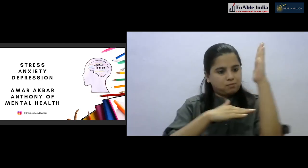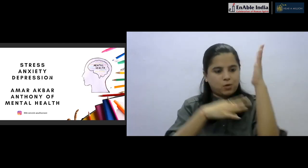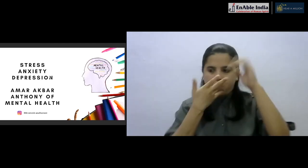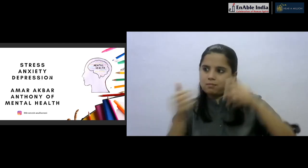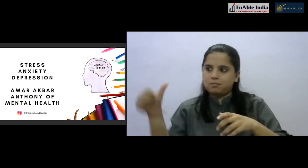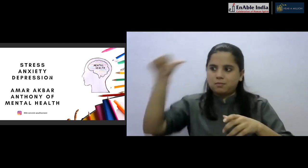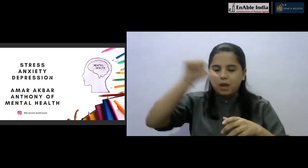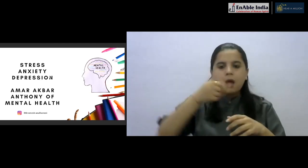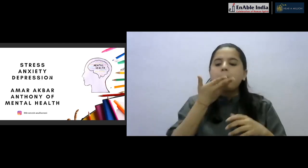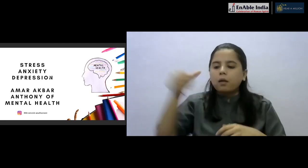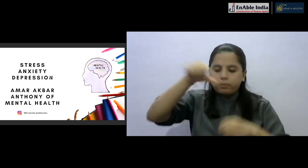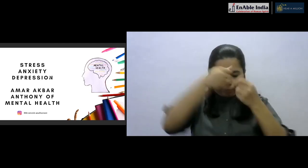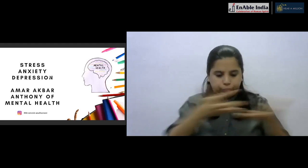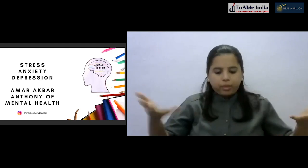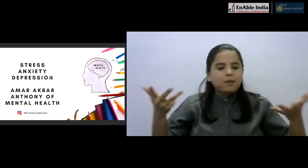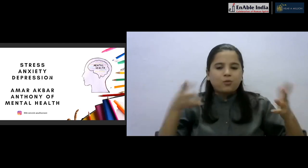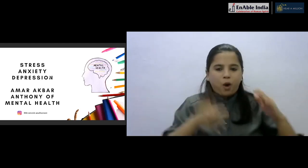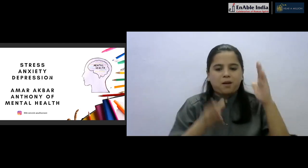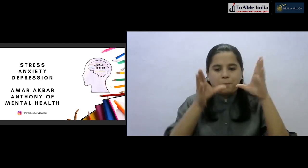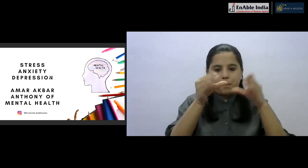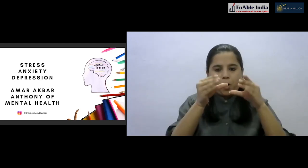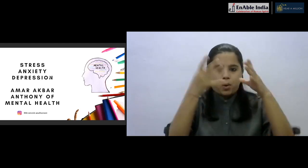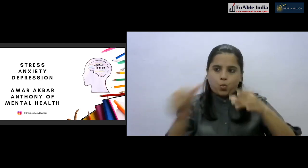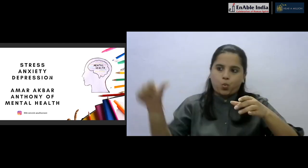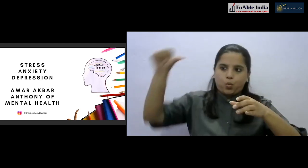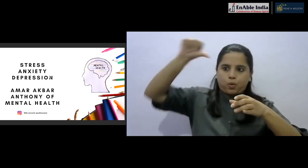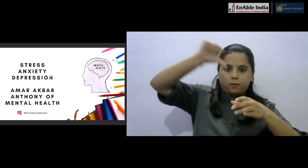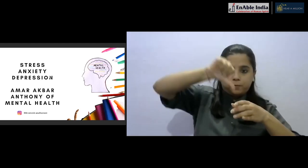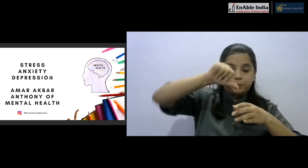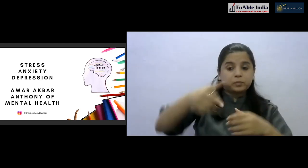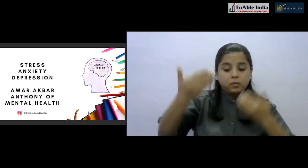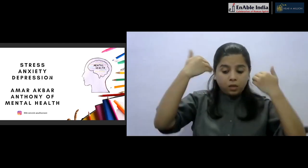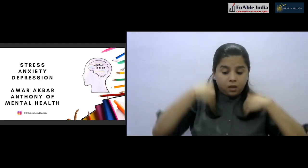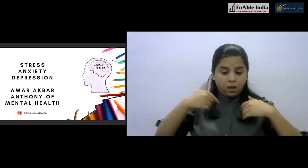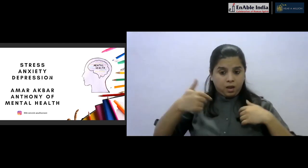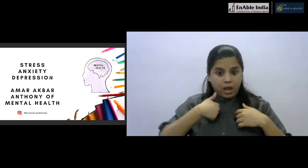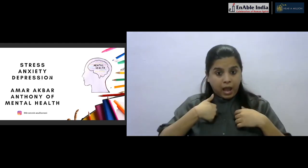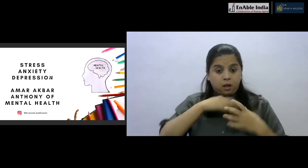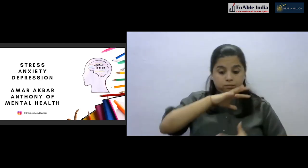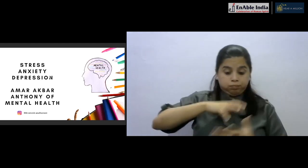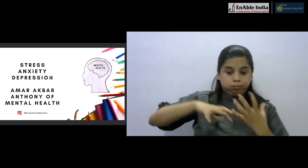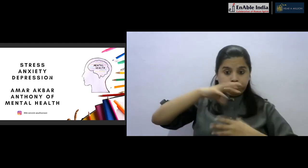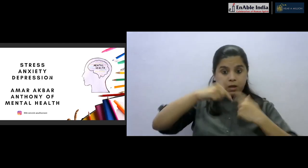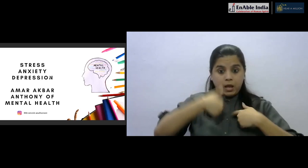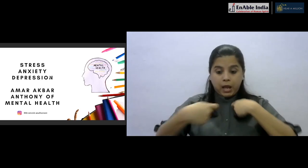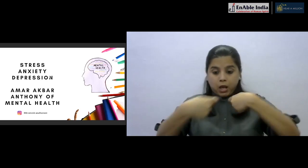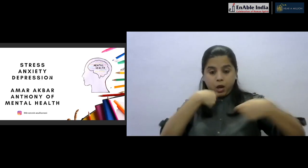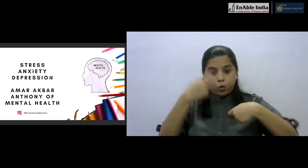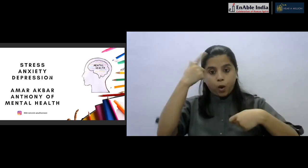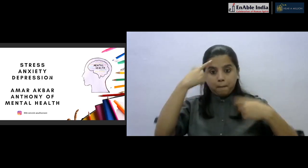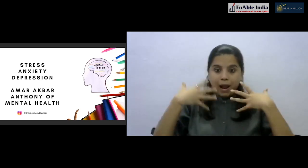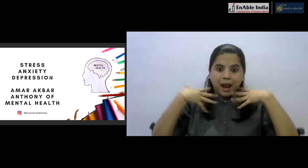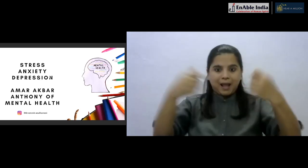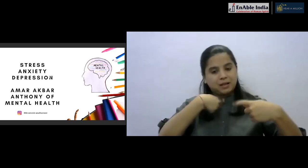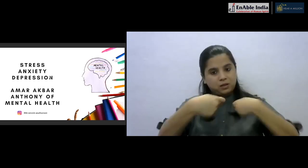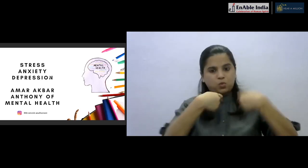thing. So the hormones that are keeping your mental well-being intact,